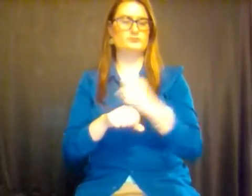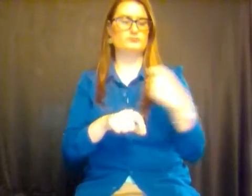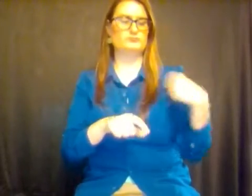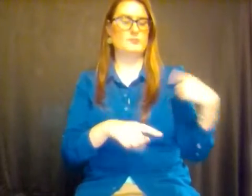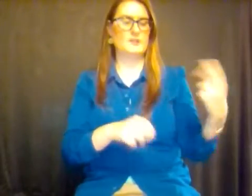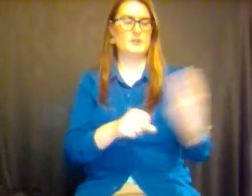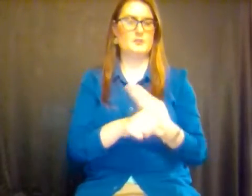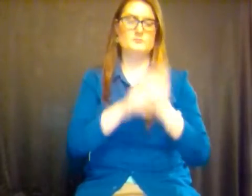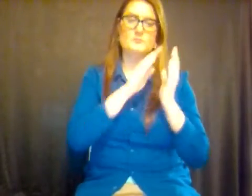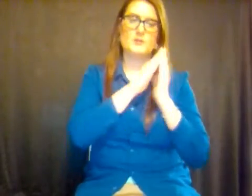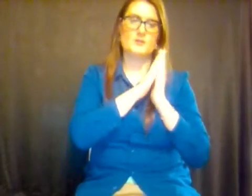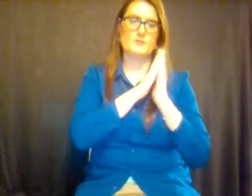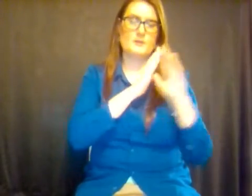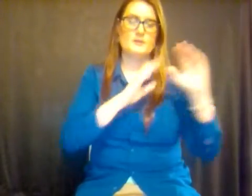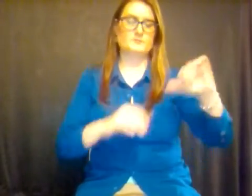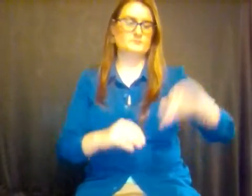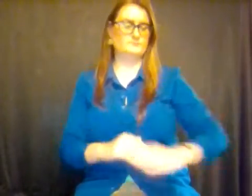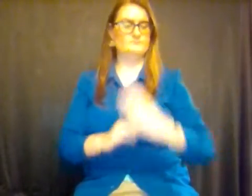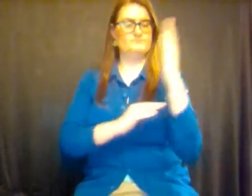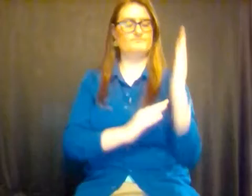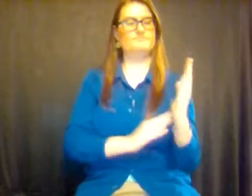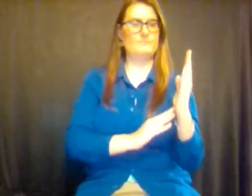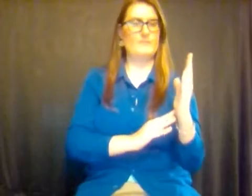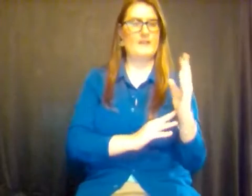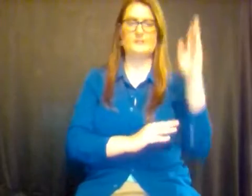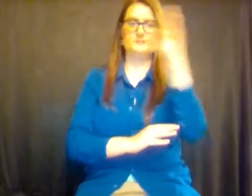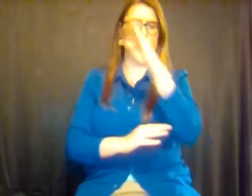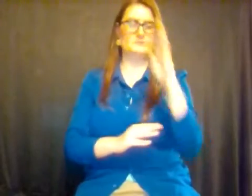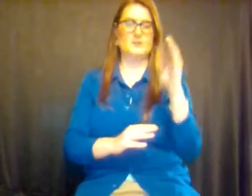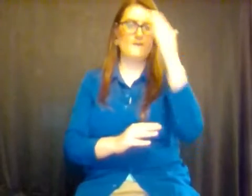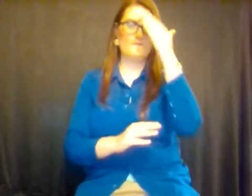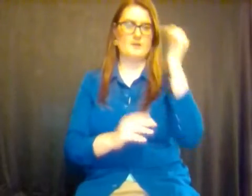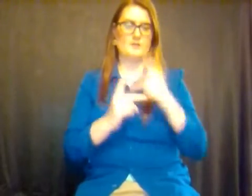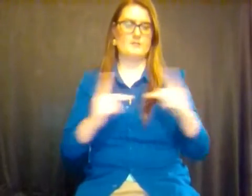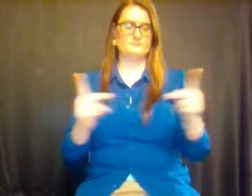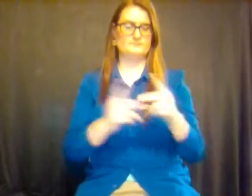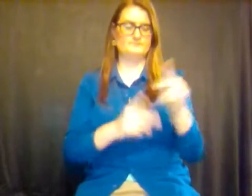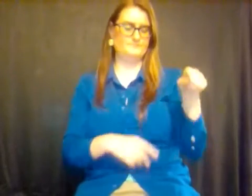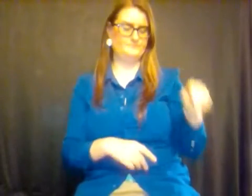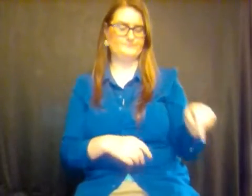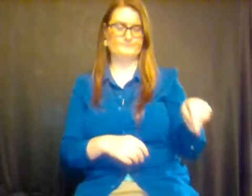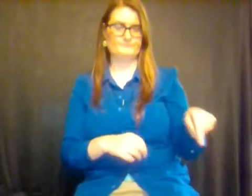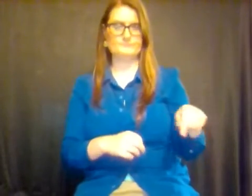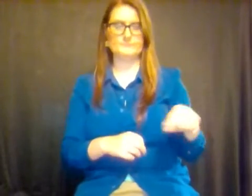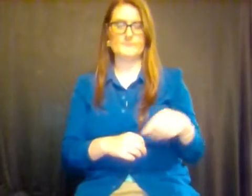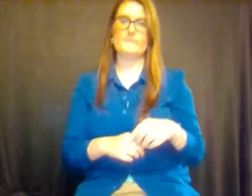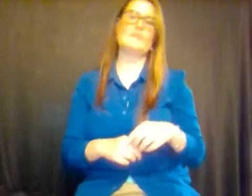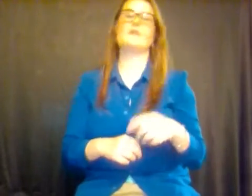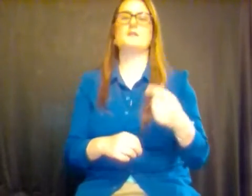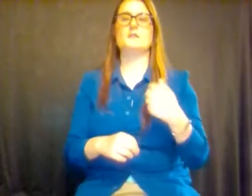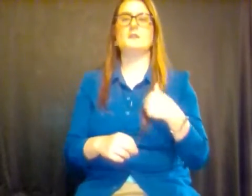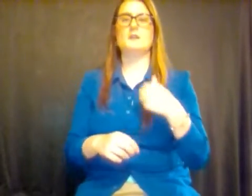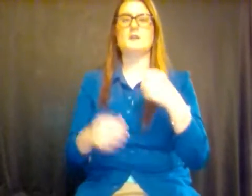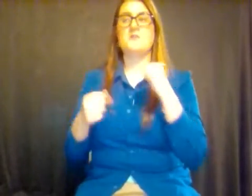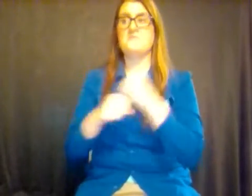he would never forget this place. At that very moment, he made a promise. "If the Lord will watch over me, he will be my